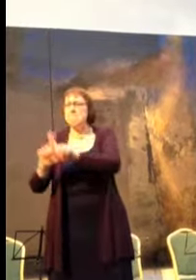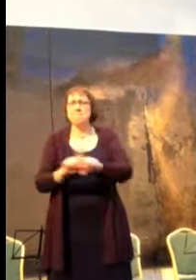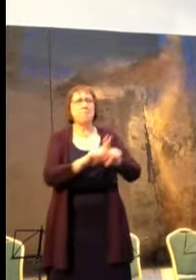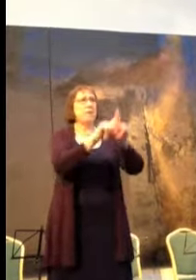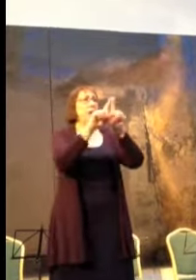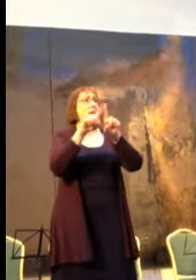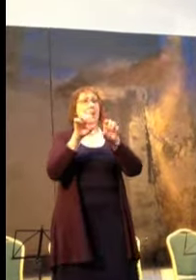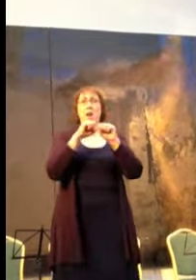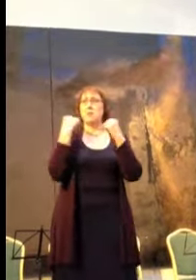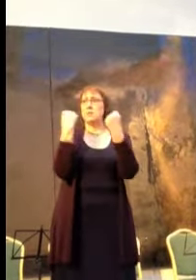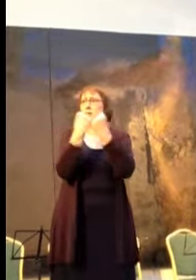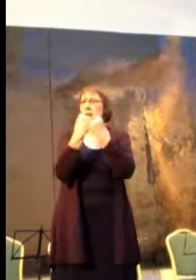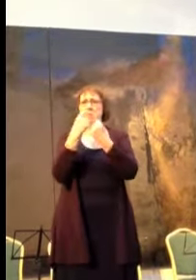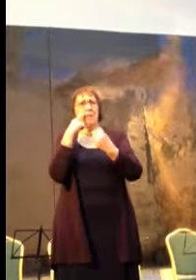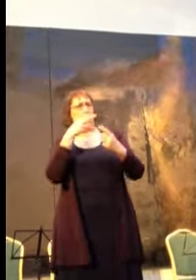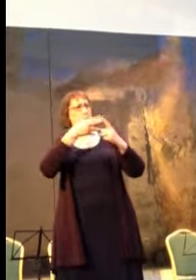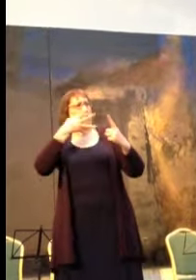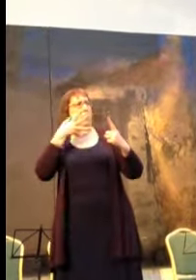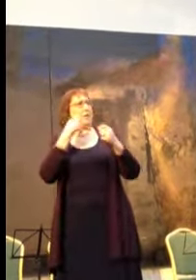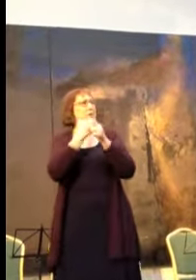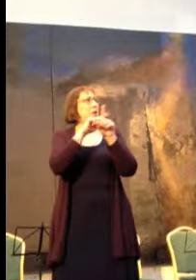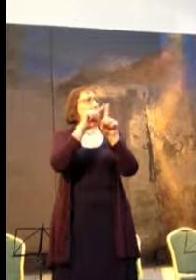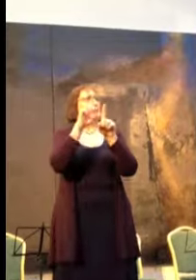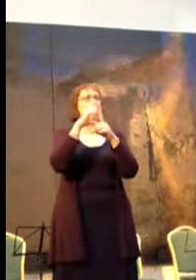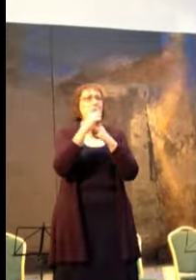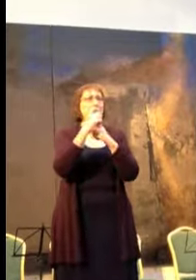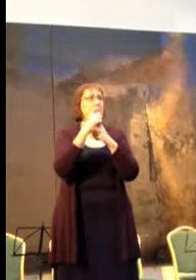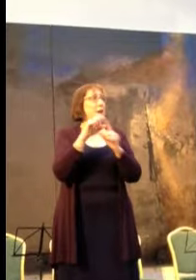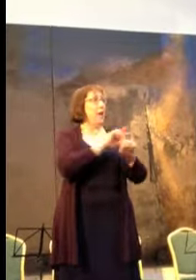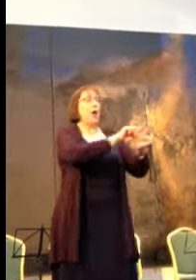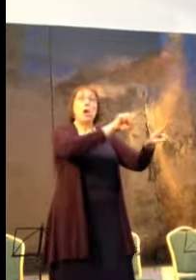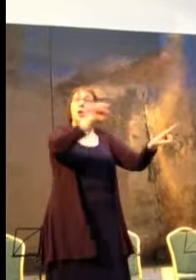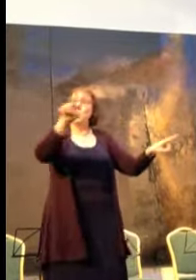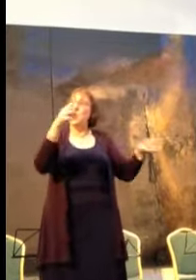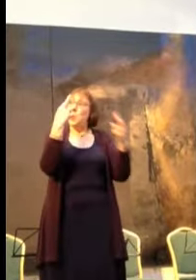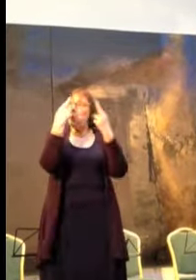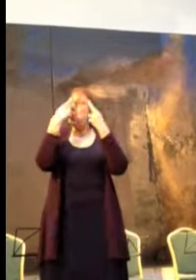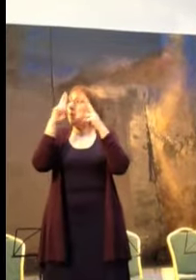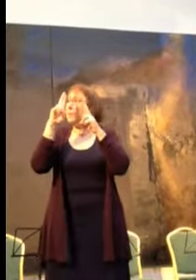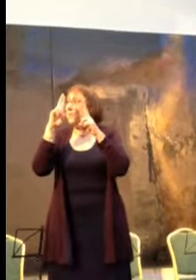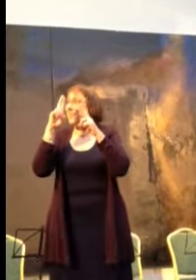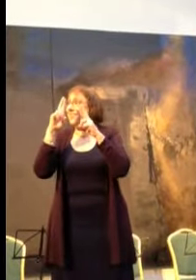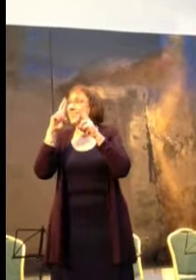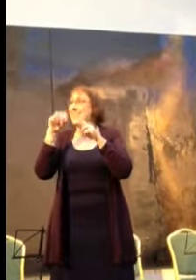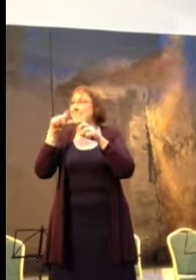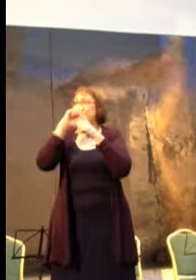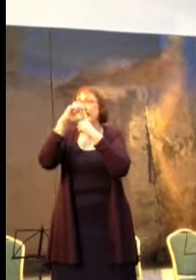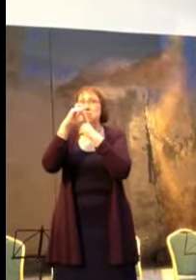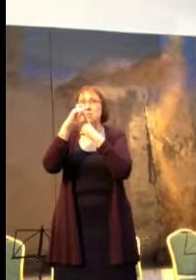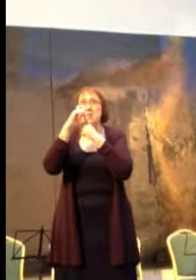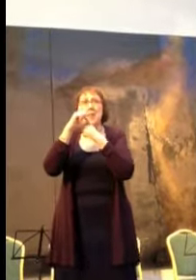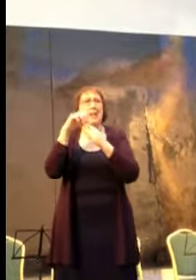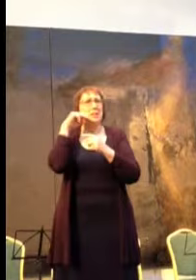all stories and cultures, and that what you represent is acknowledged, nurtured and celebrated. But it's